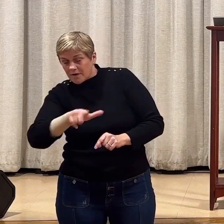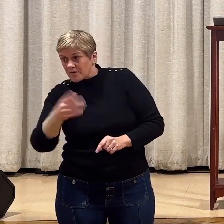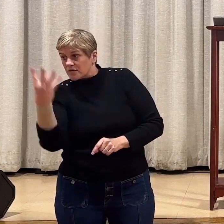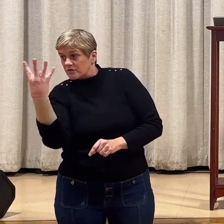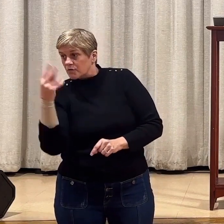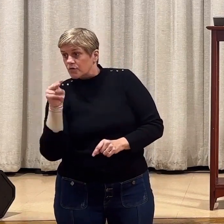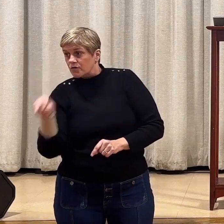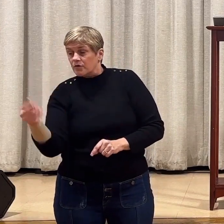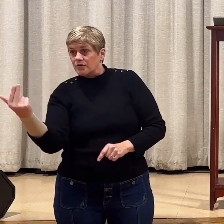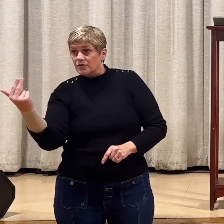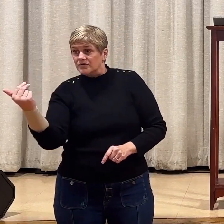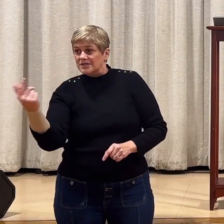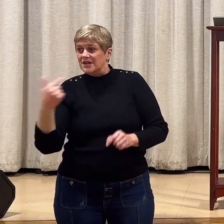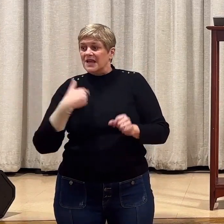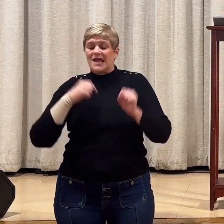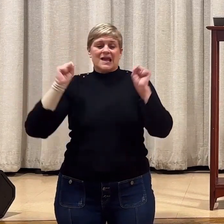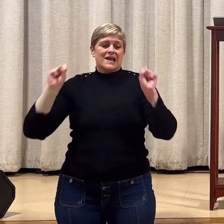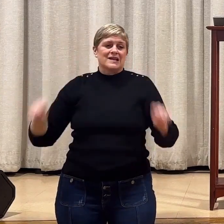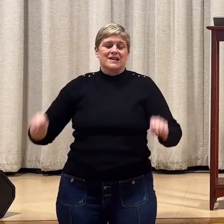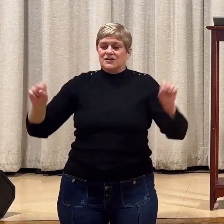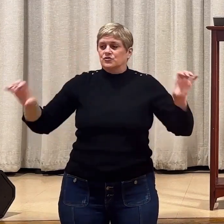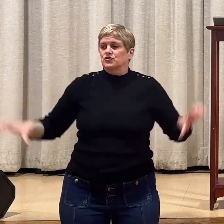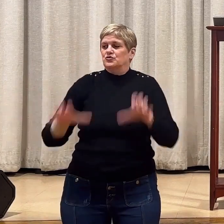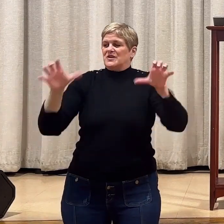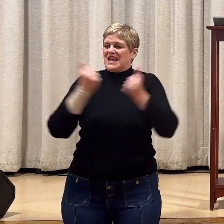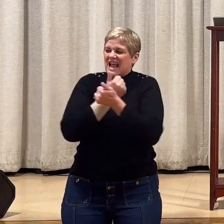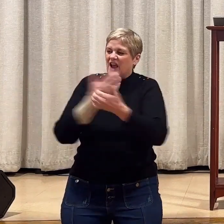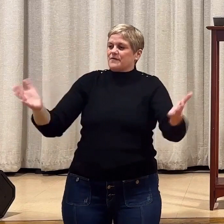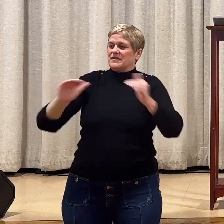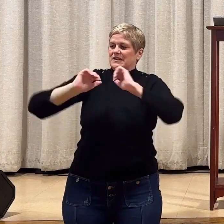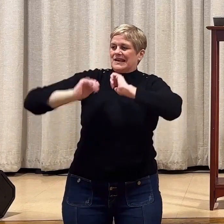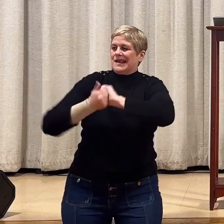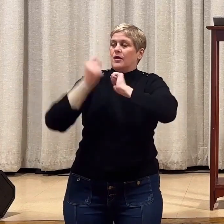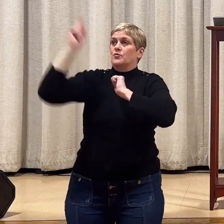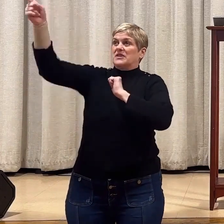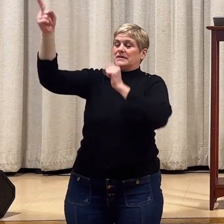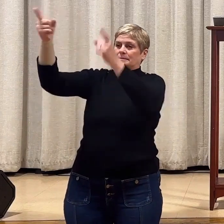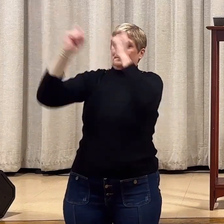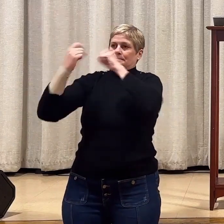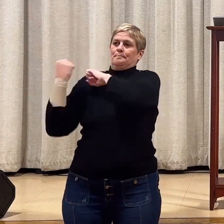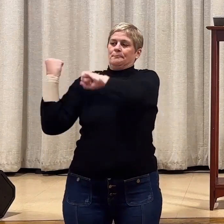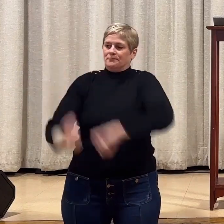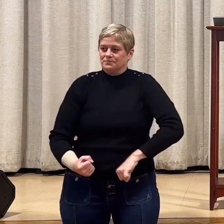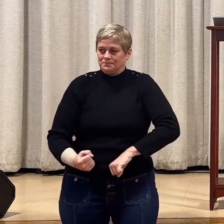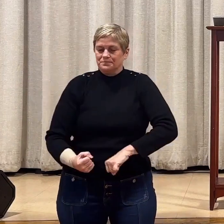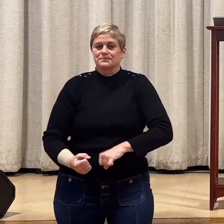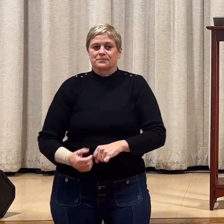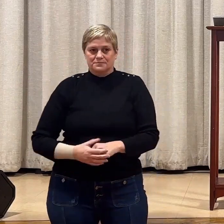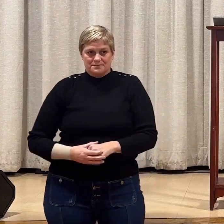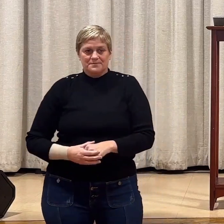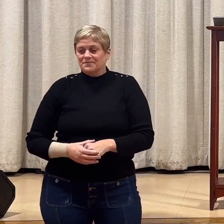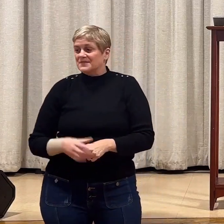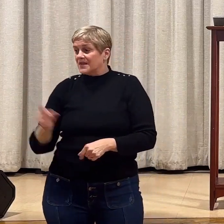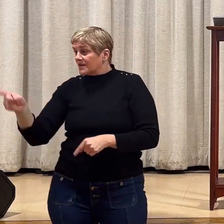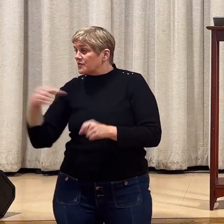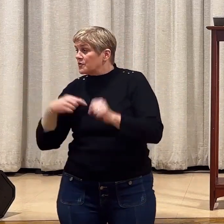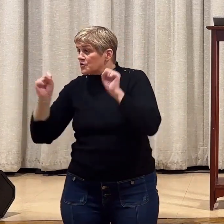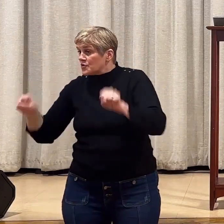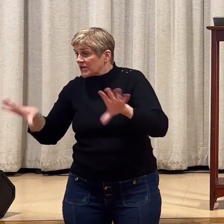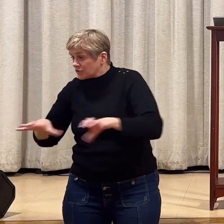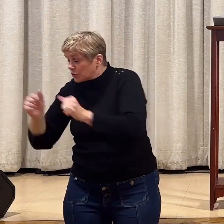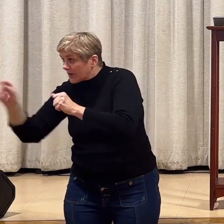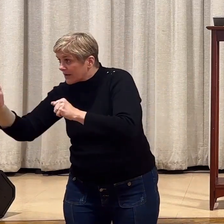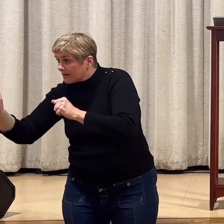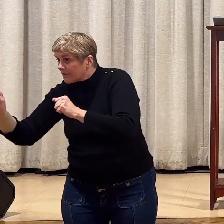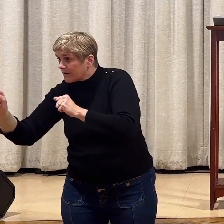4:13? I can do all things through him who strengthens me. Look at your neighbor and tell them, you can do it